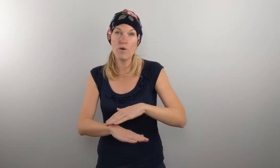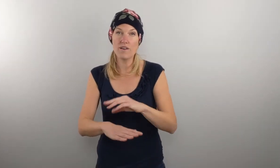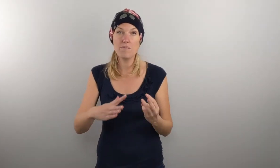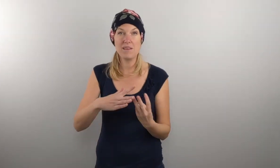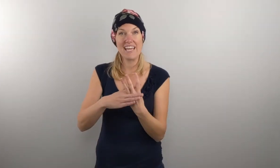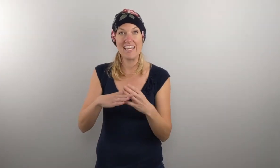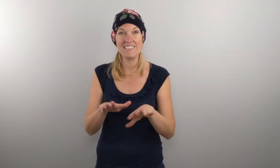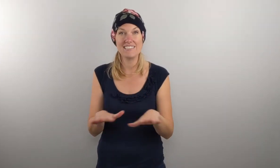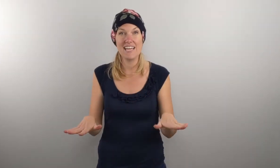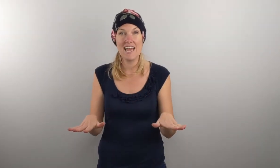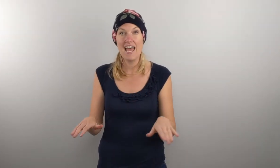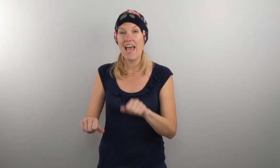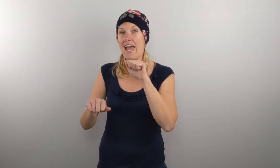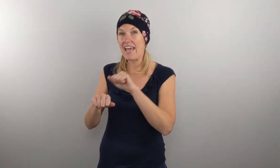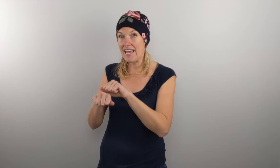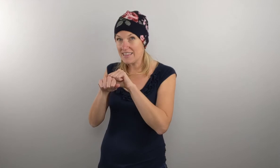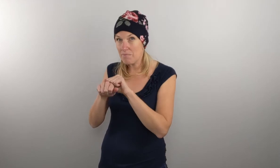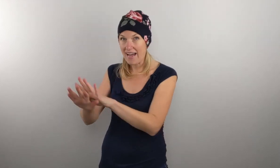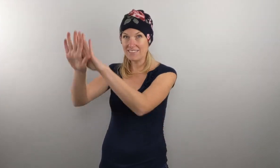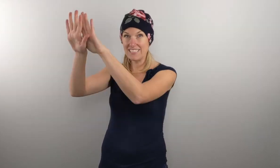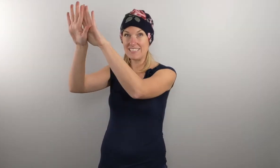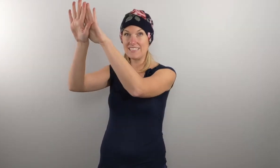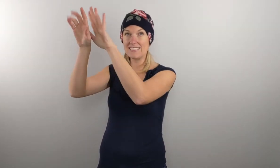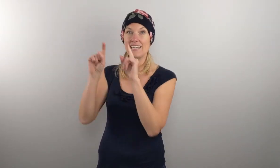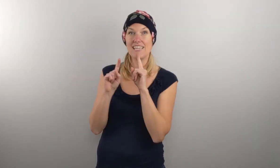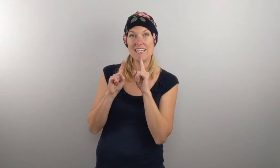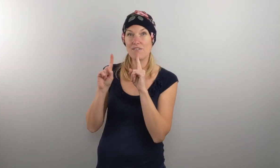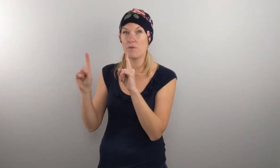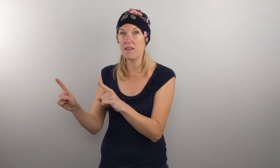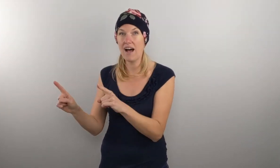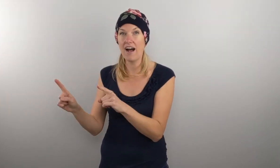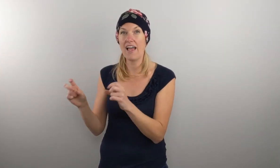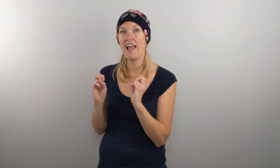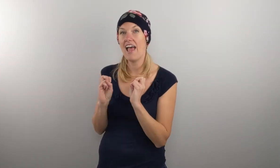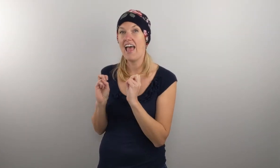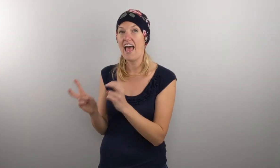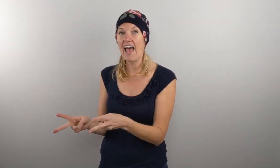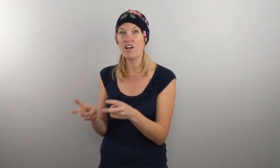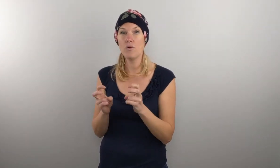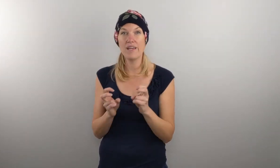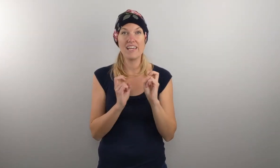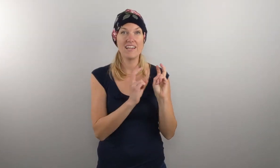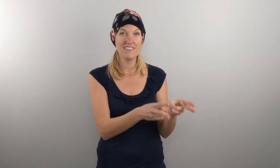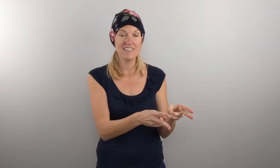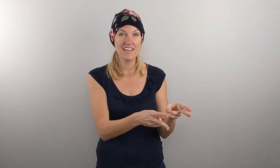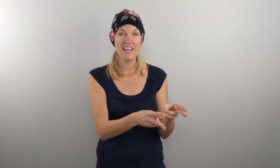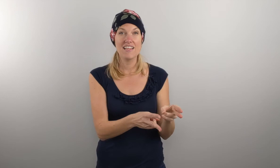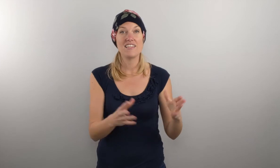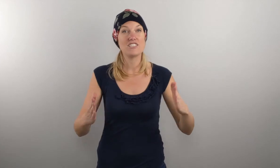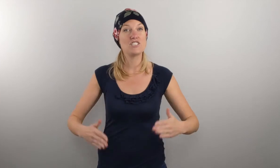the plains and the mountains in reply, echoing their